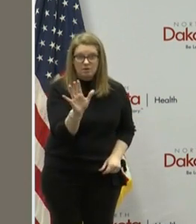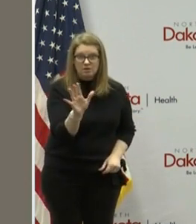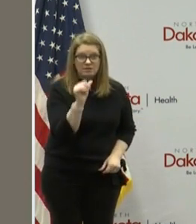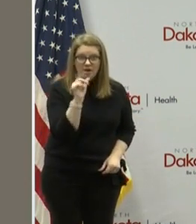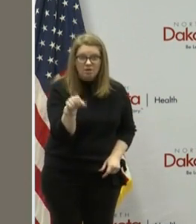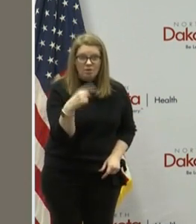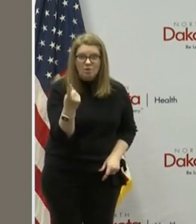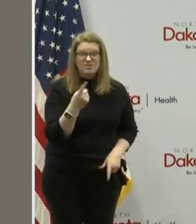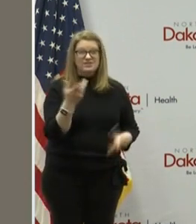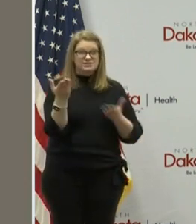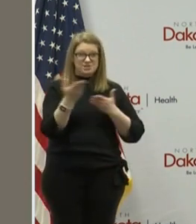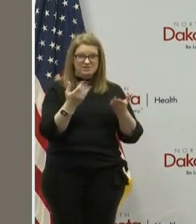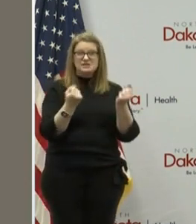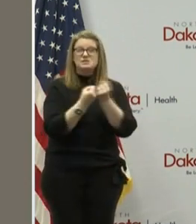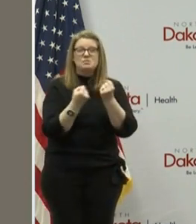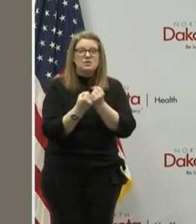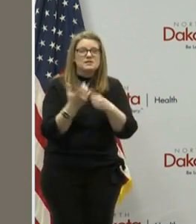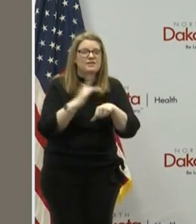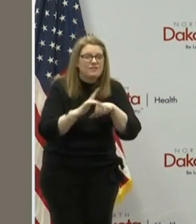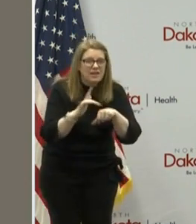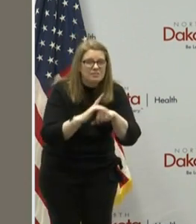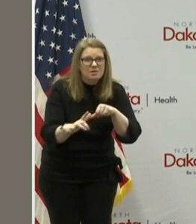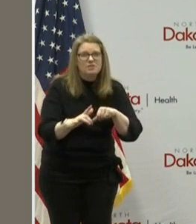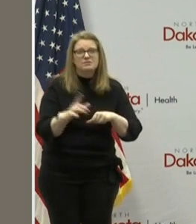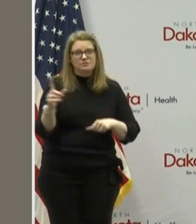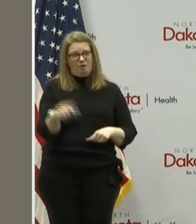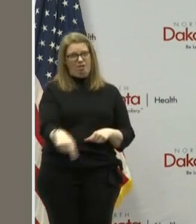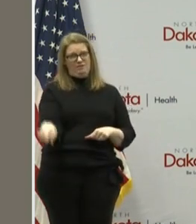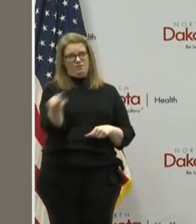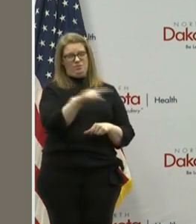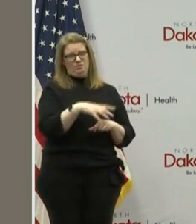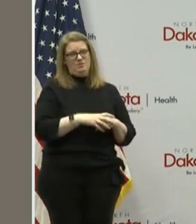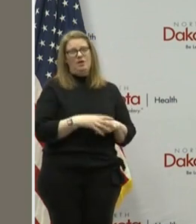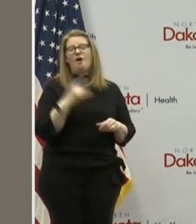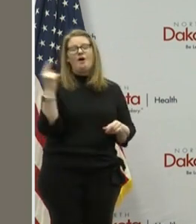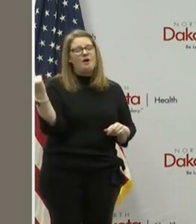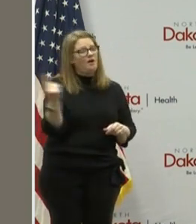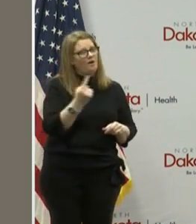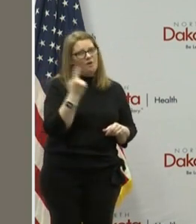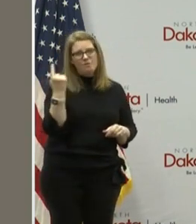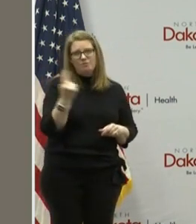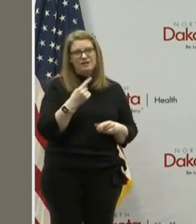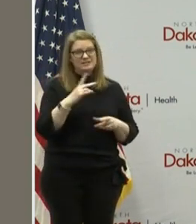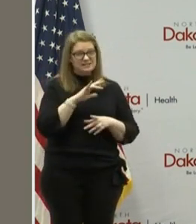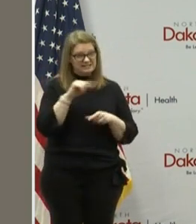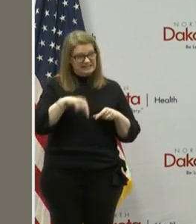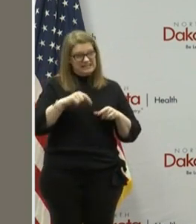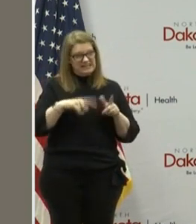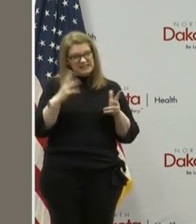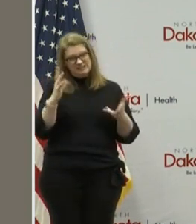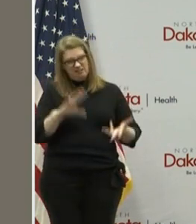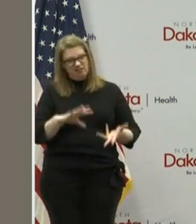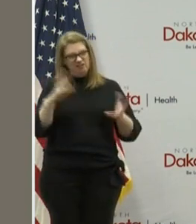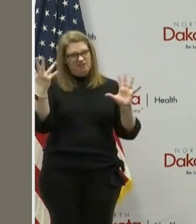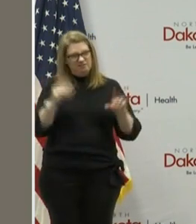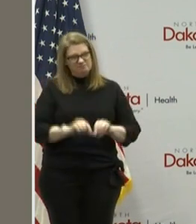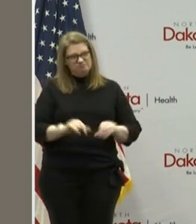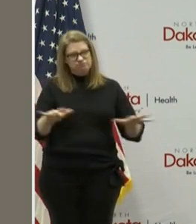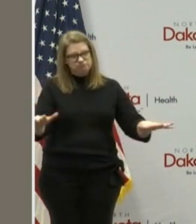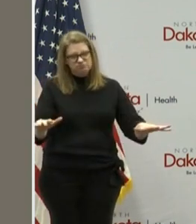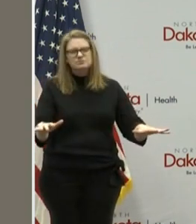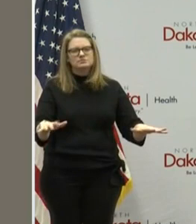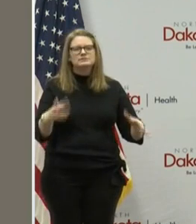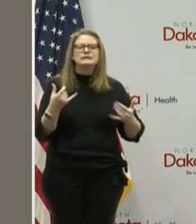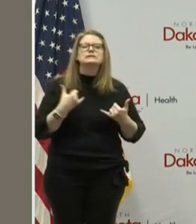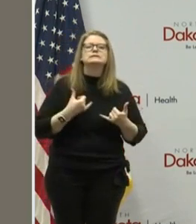available to you at all times, including during this health crisis. We heard